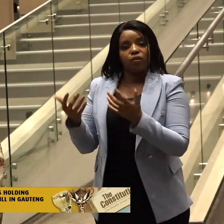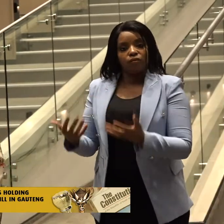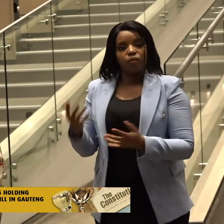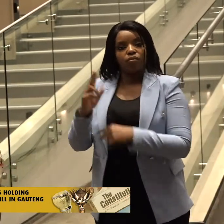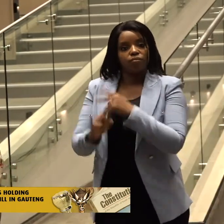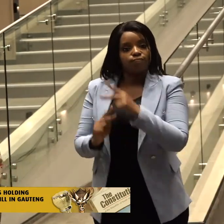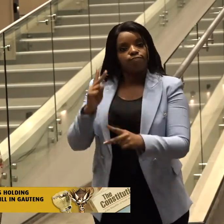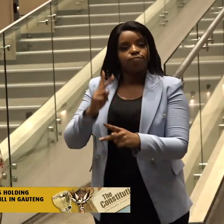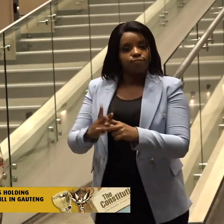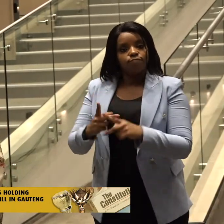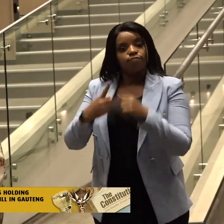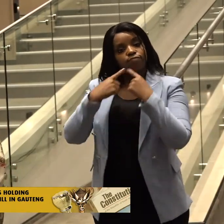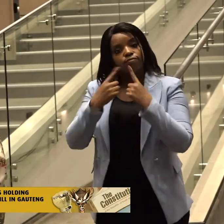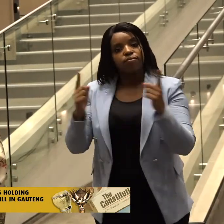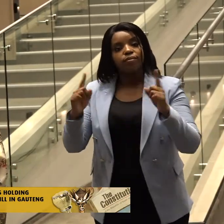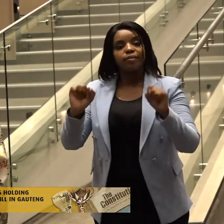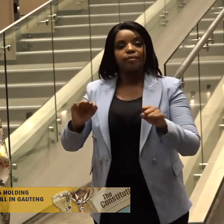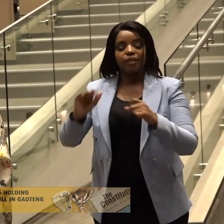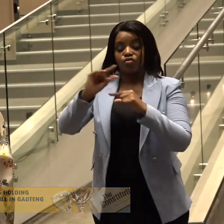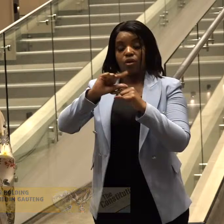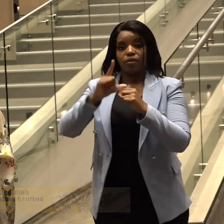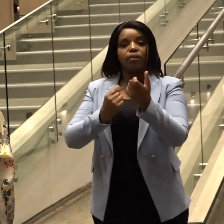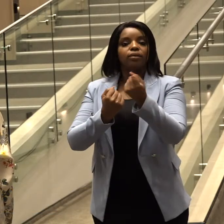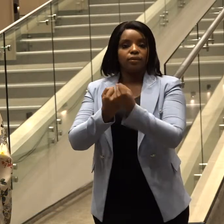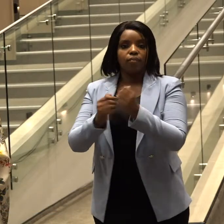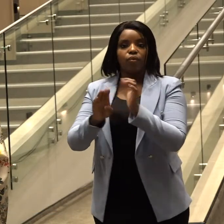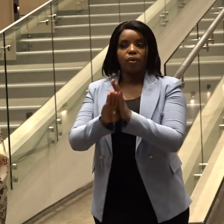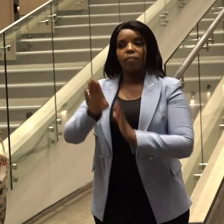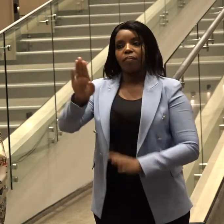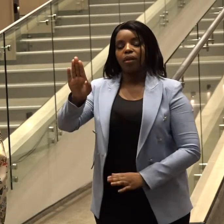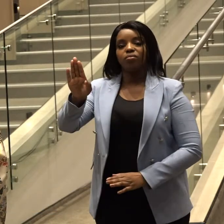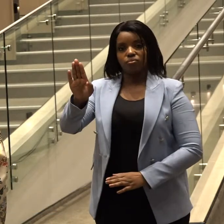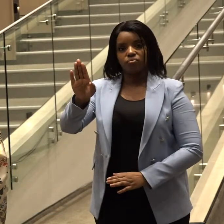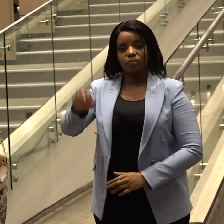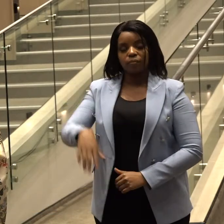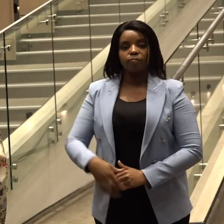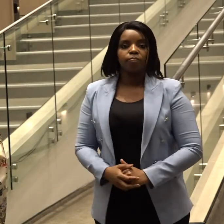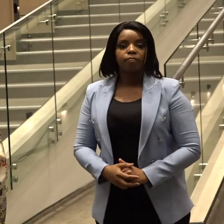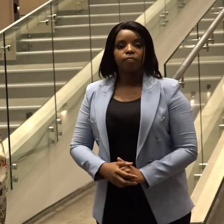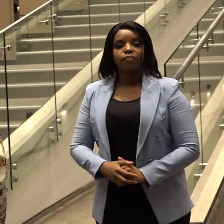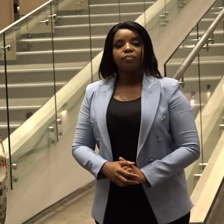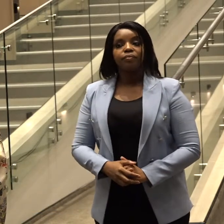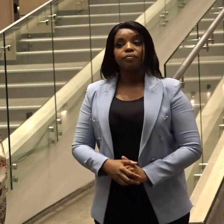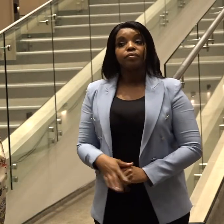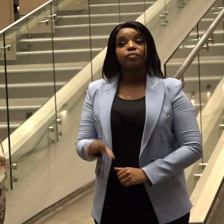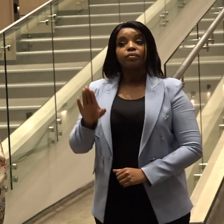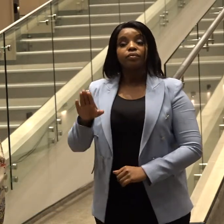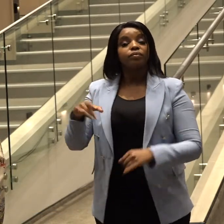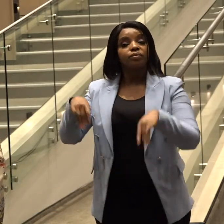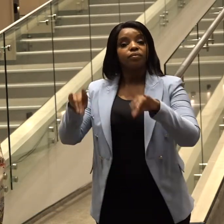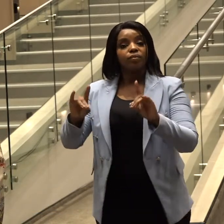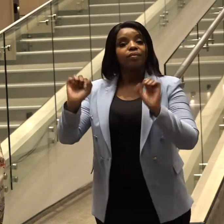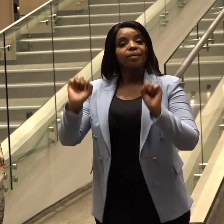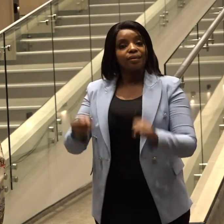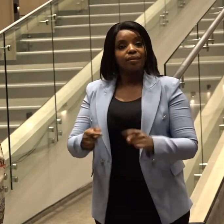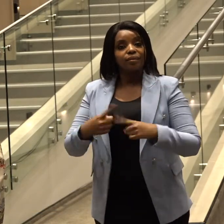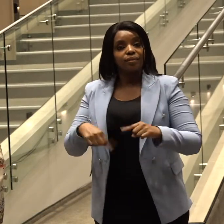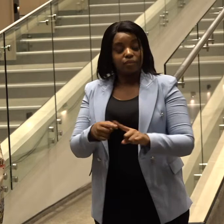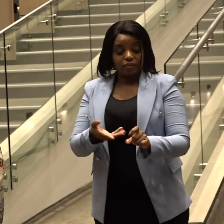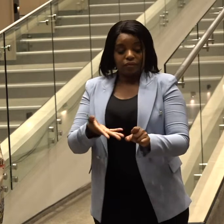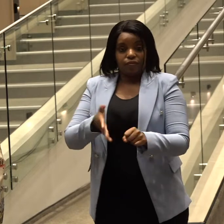its support of the rail bill um Che while we do support fully